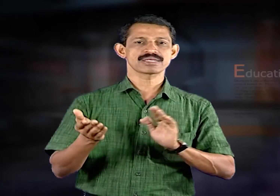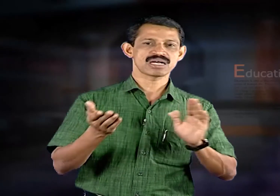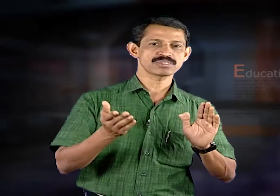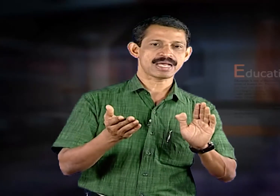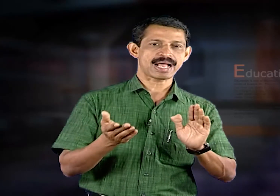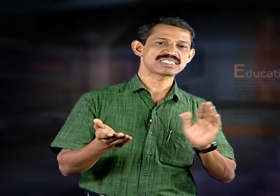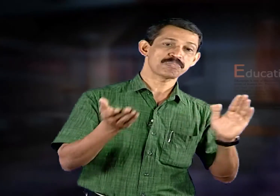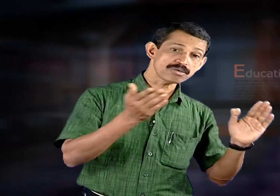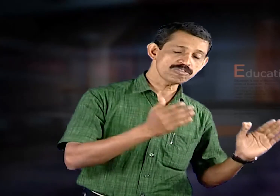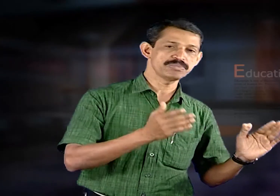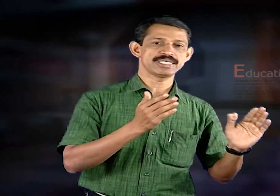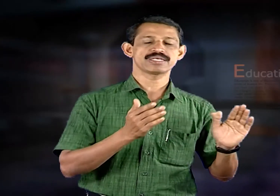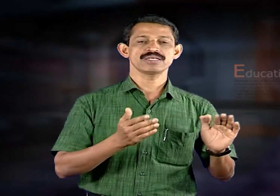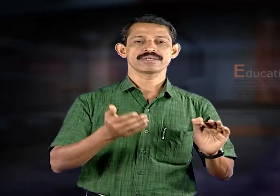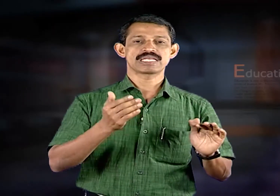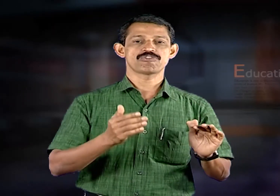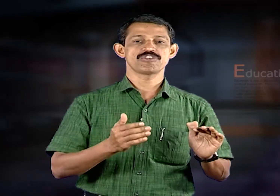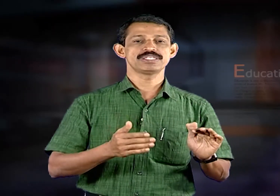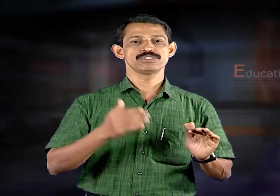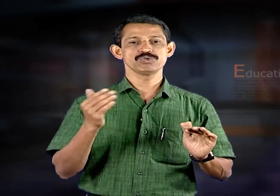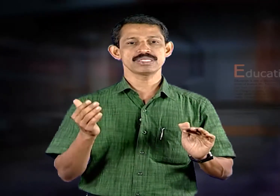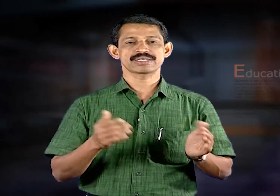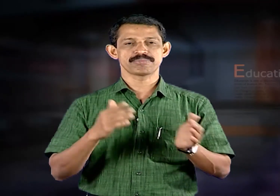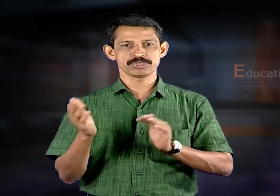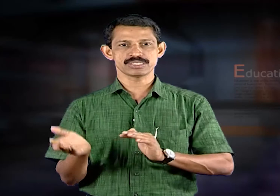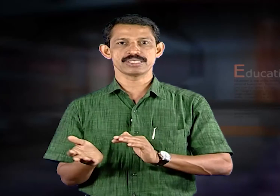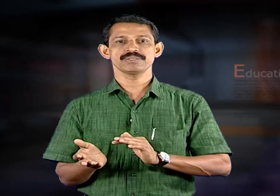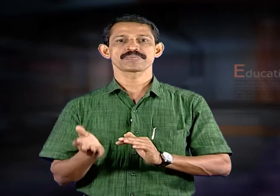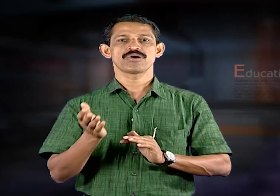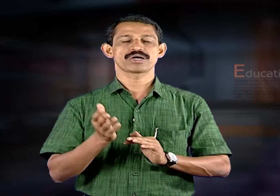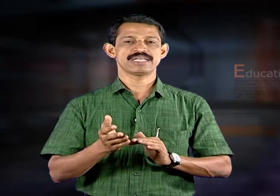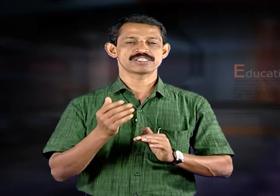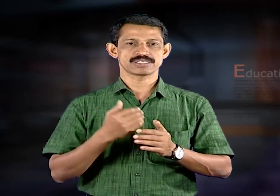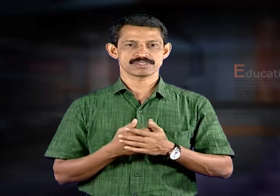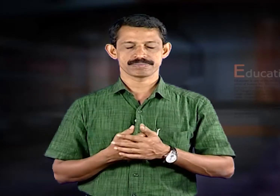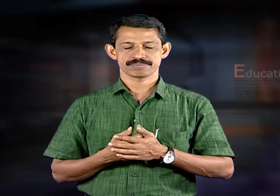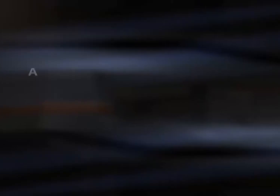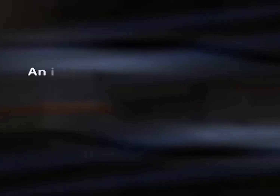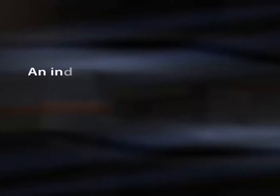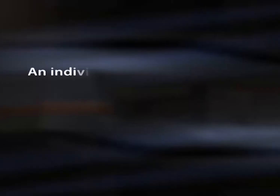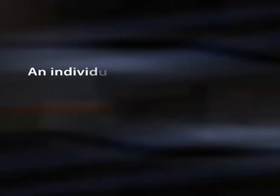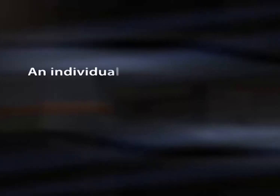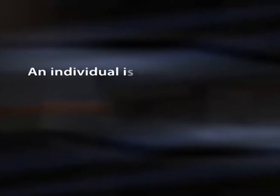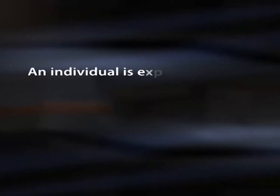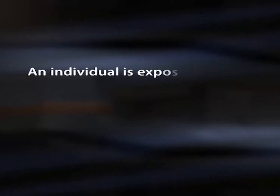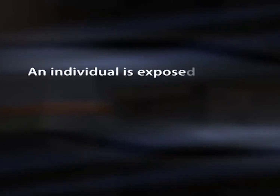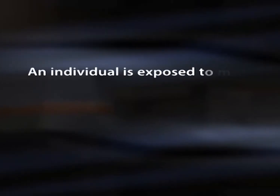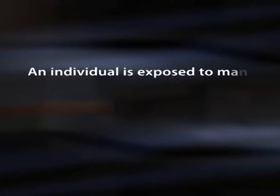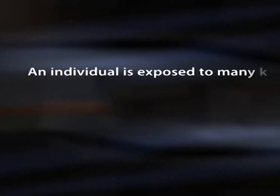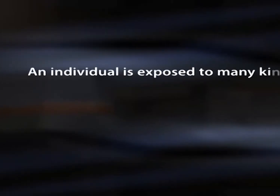comes as part of being involved in youth and community organizations. An individual is exposed to many